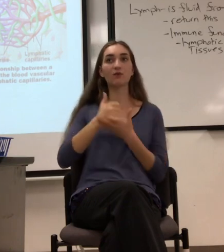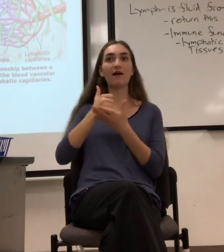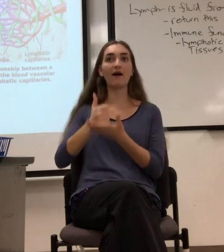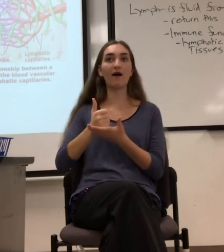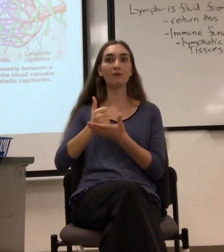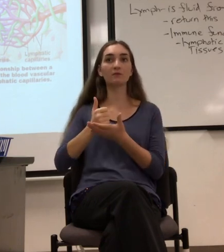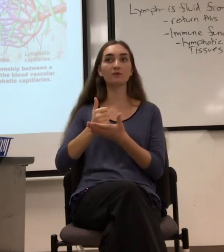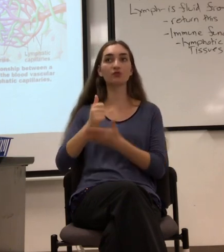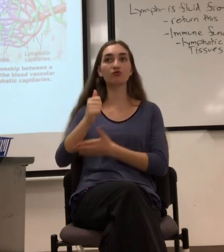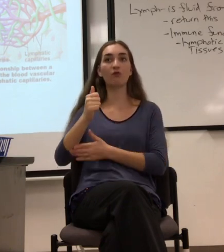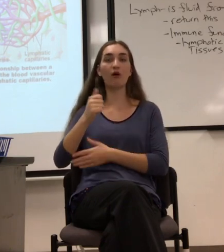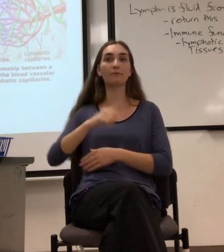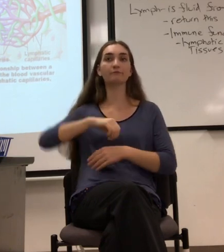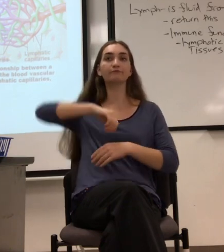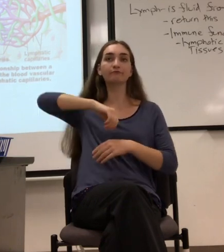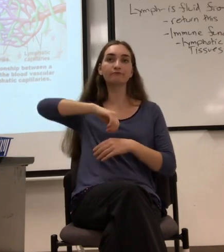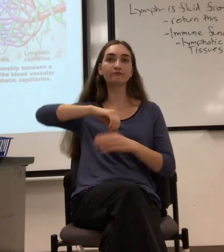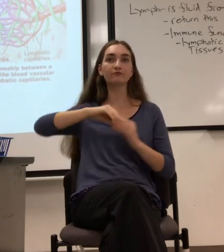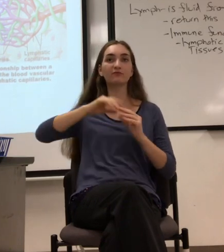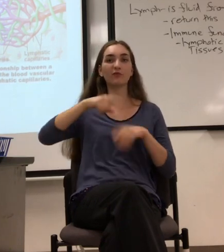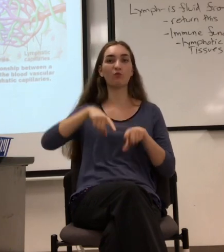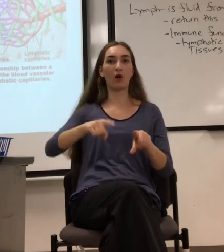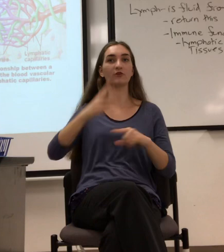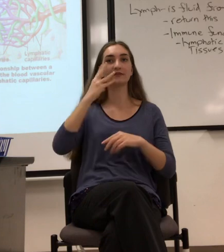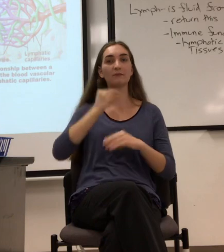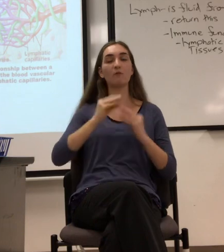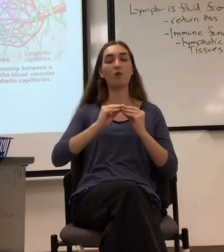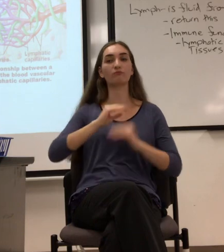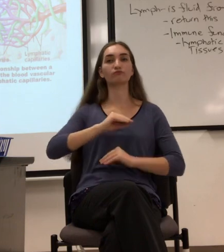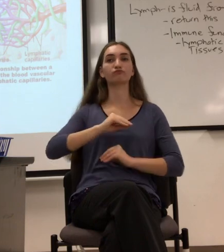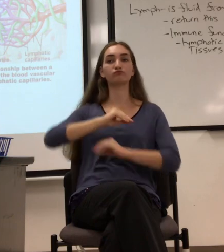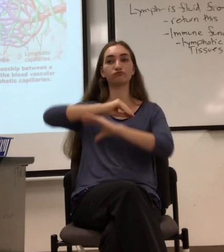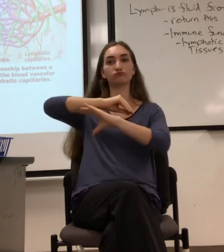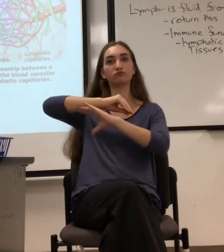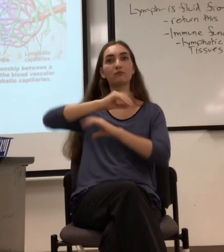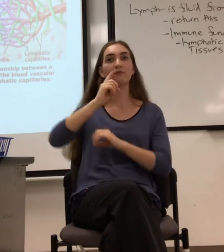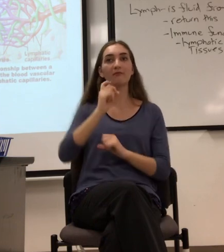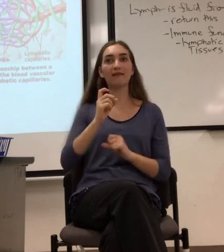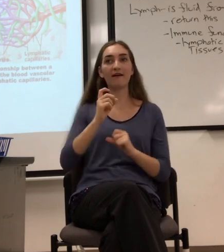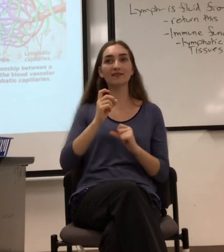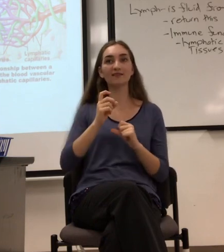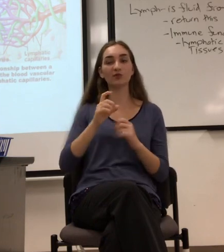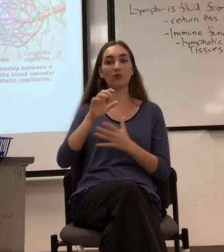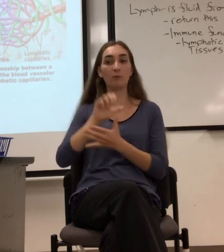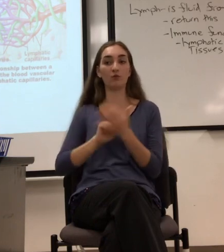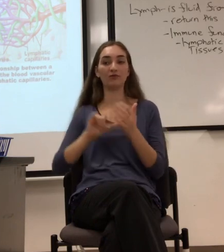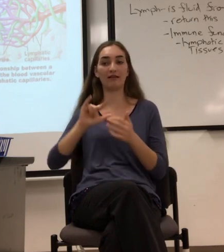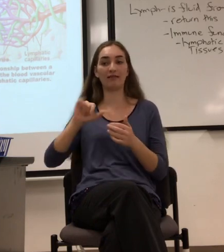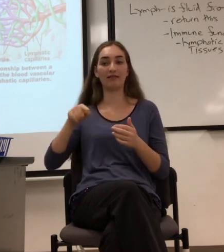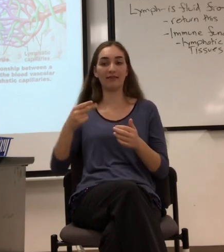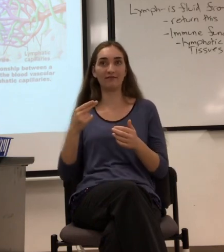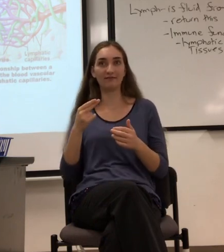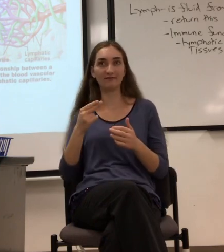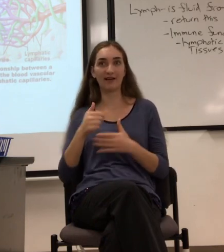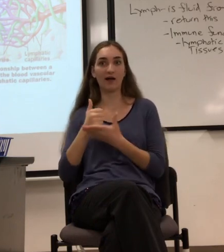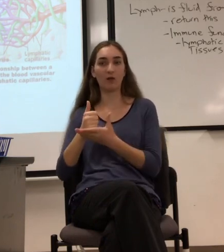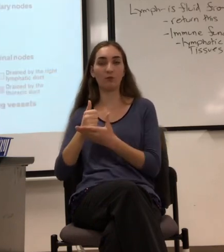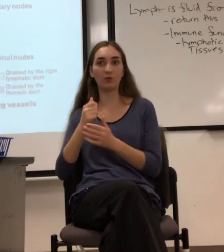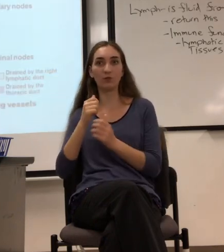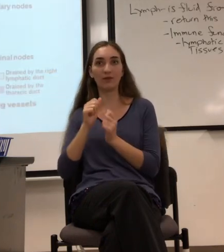to help the drainage because you've removed the lymph along with the vessels. Here's